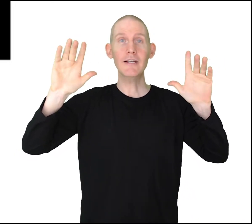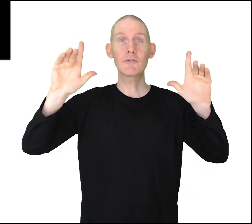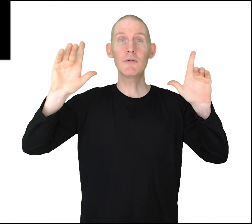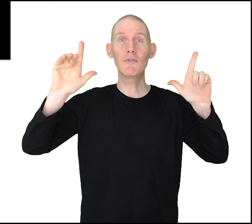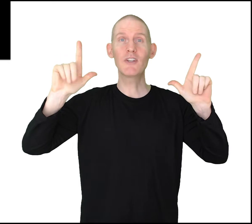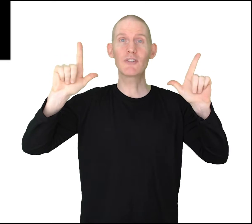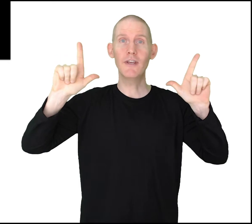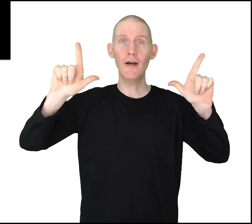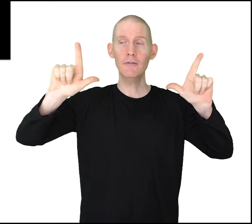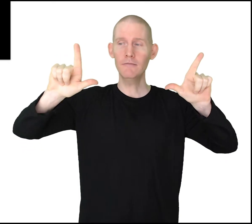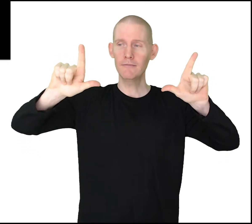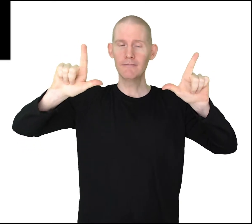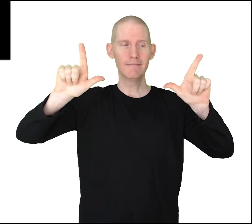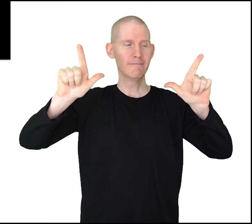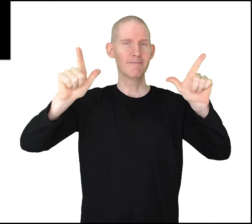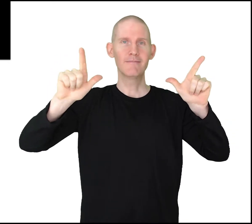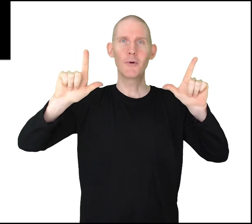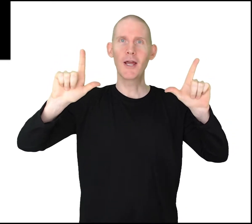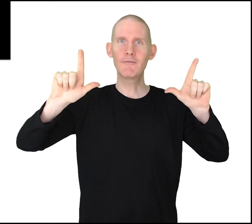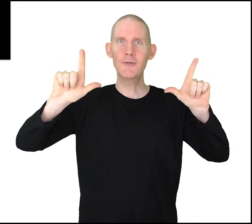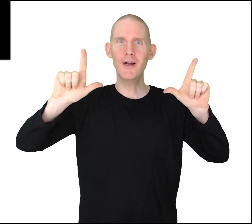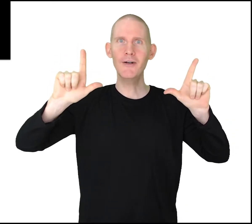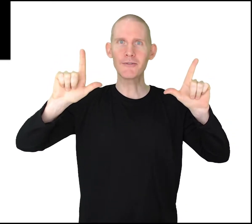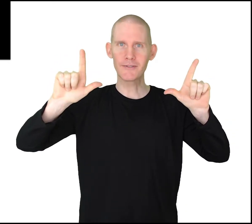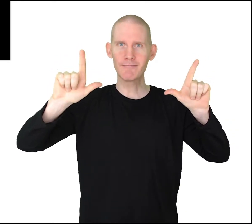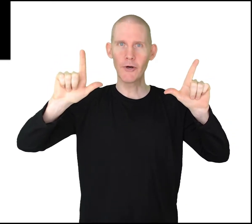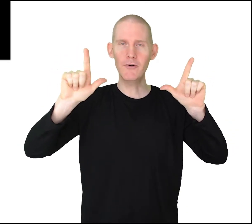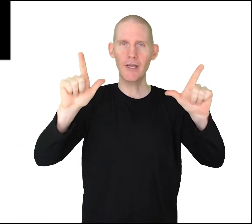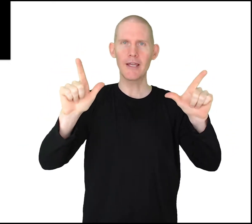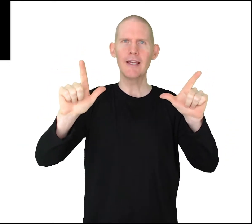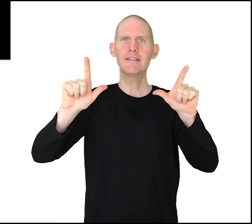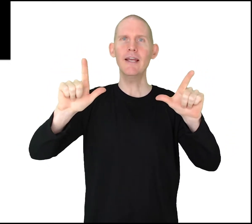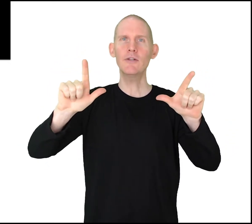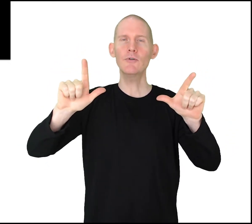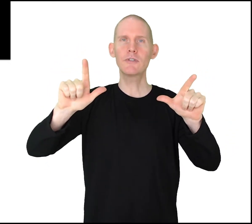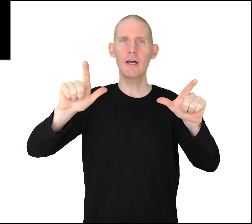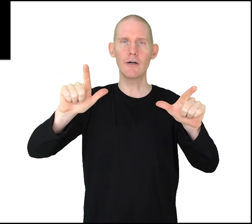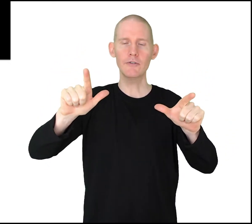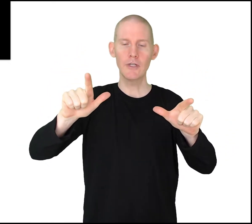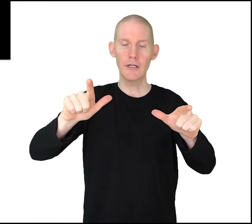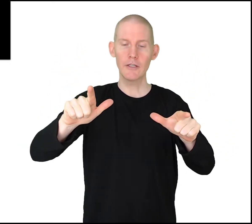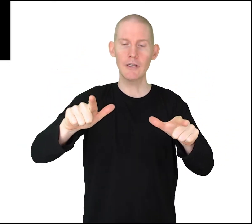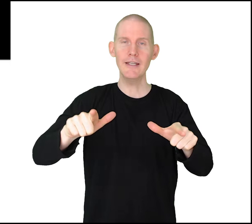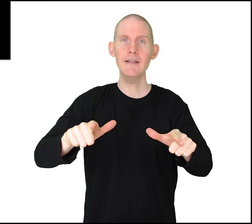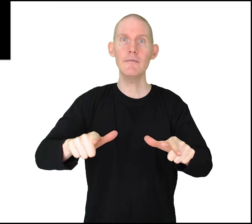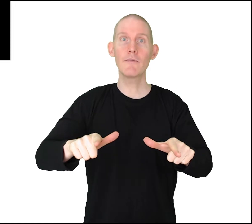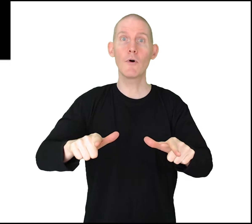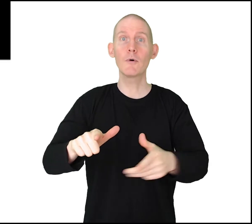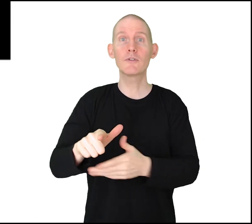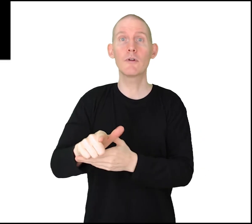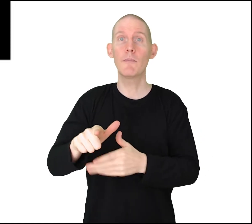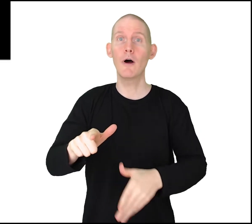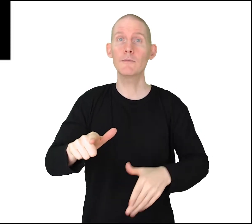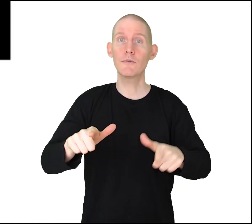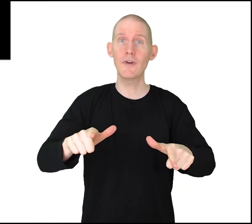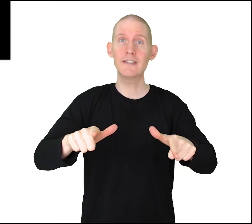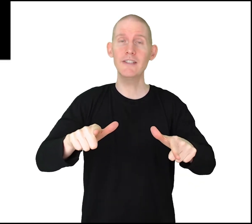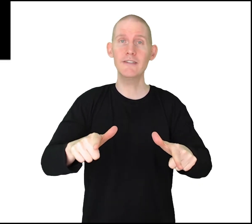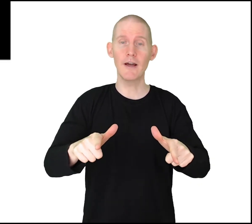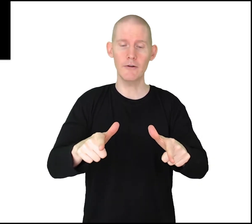three fingers down, we have two L's. Okay, take those L's, you're going to lean them forward so the palms are facing down.